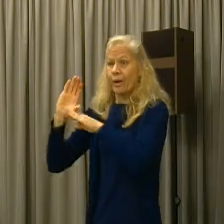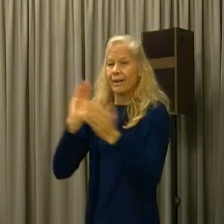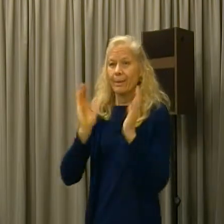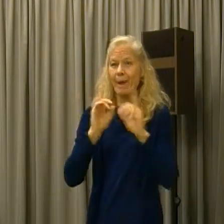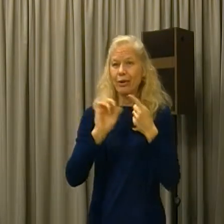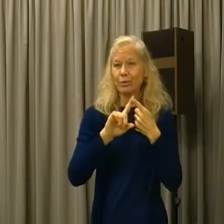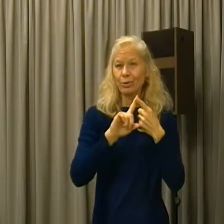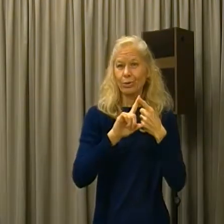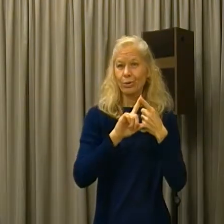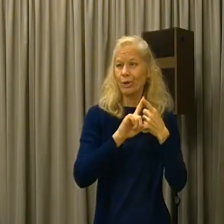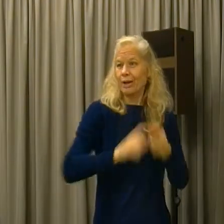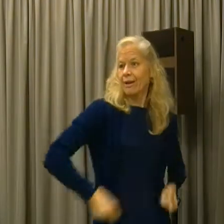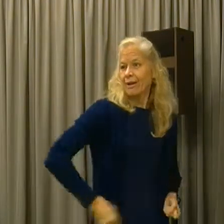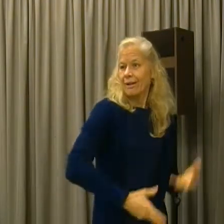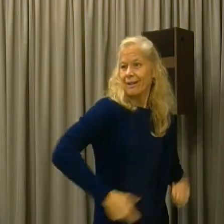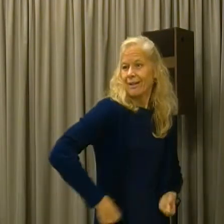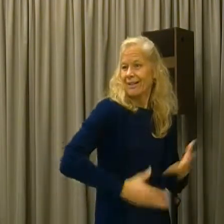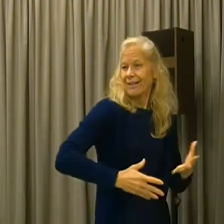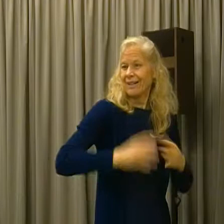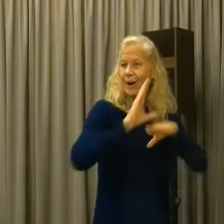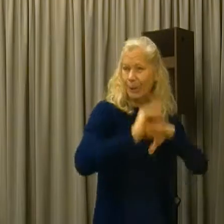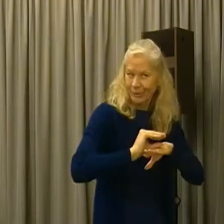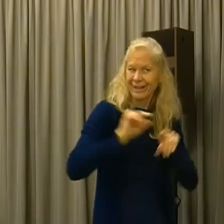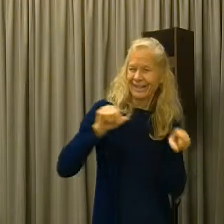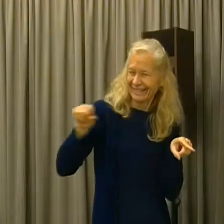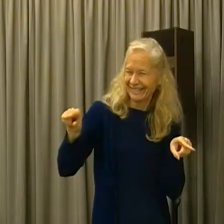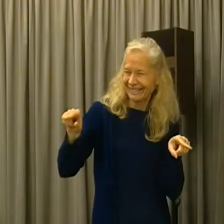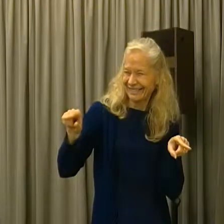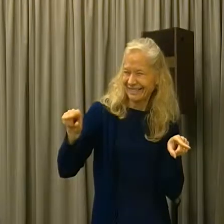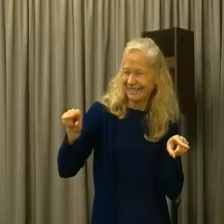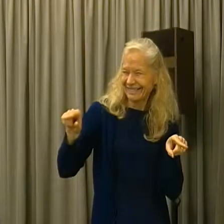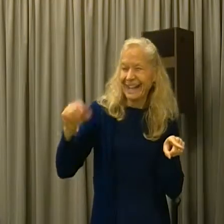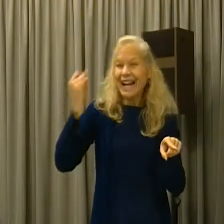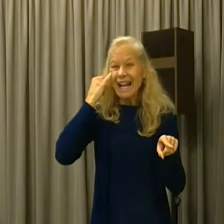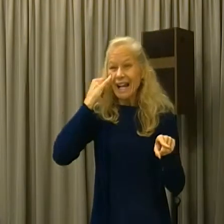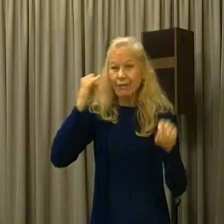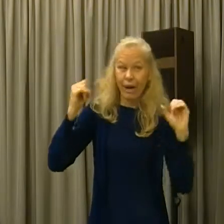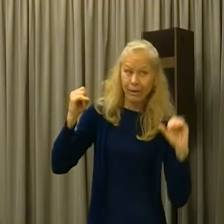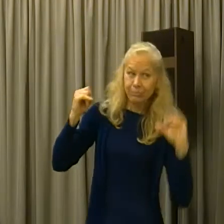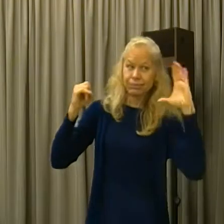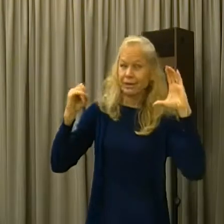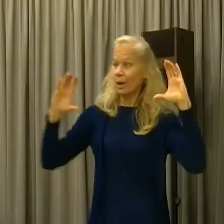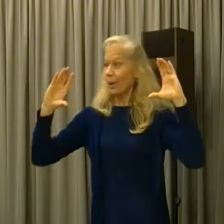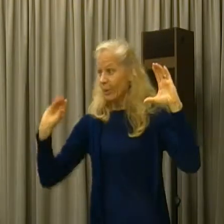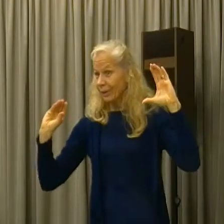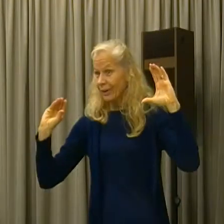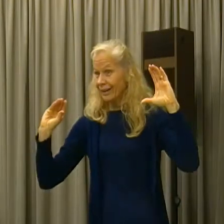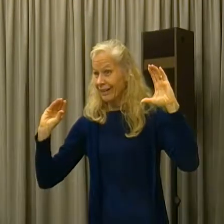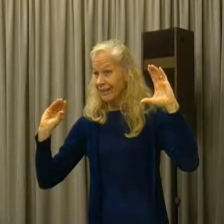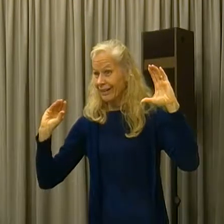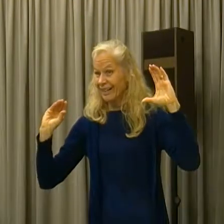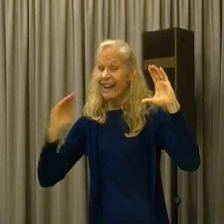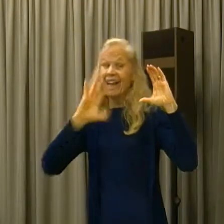what do I do about that, preacher? I can't make any more money. I know, then you have to decrease your outgo. The easiest way to